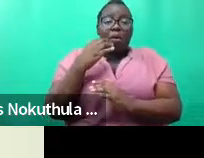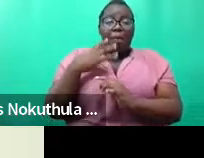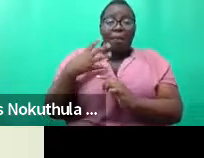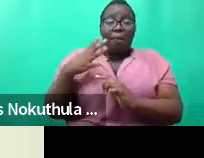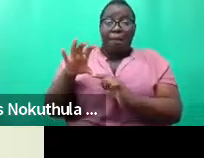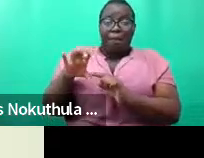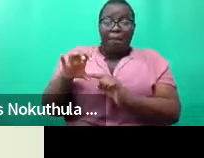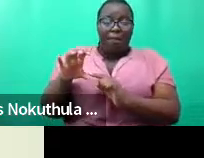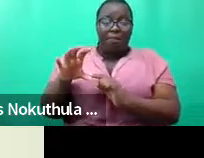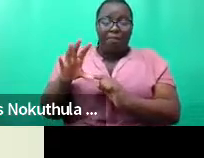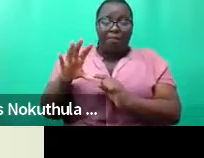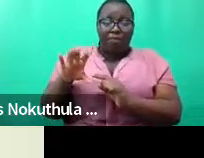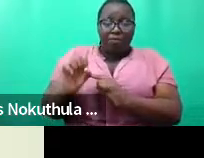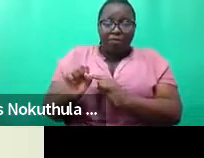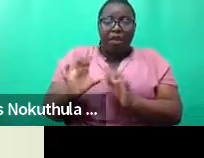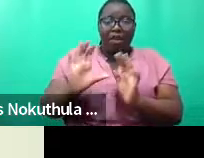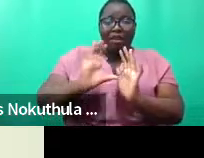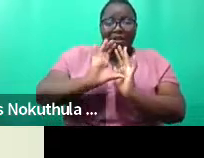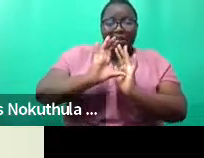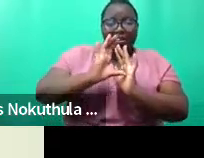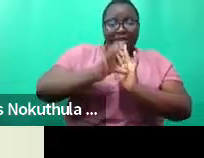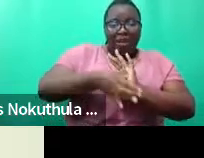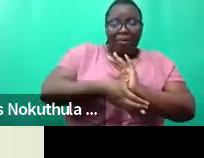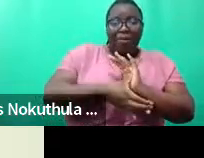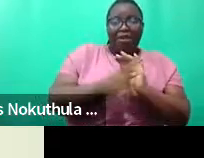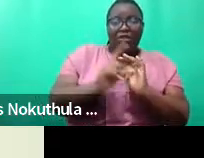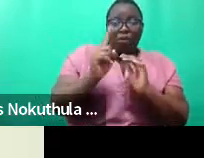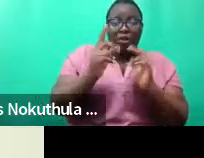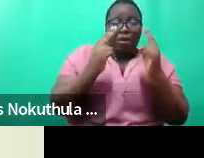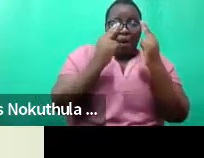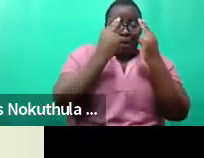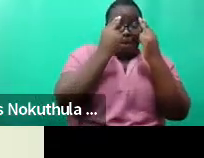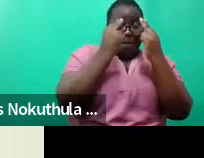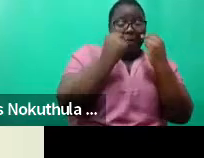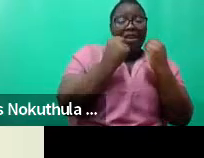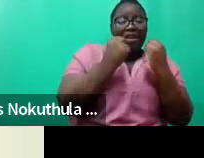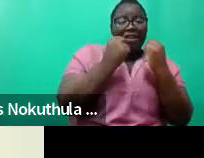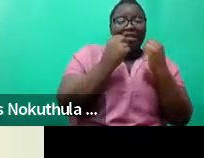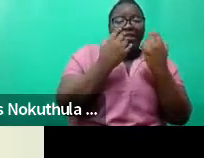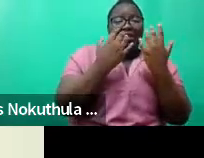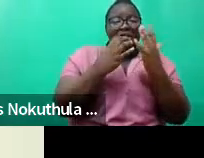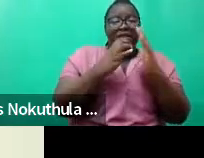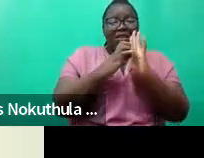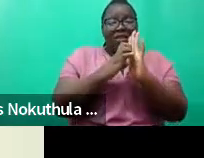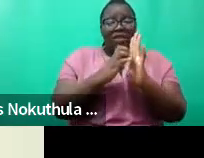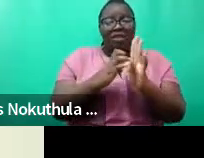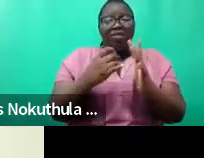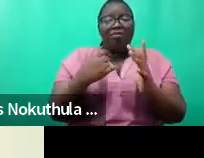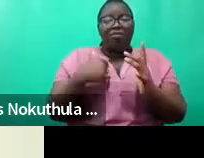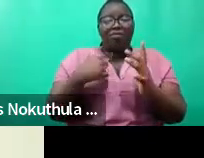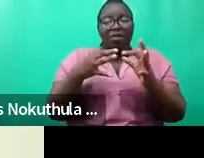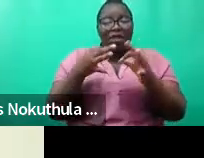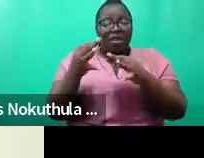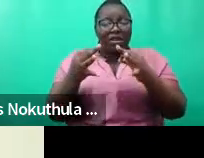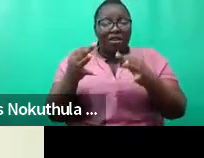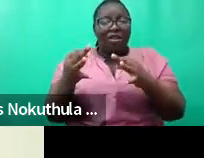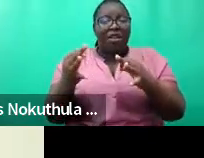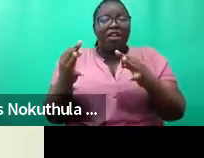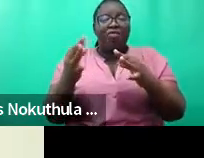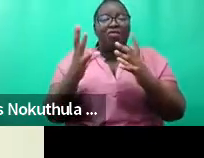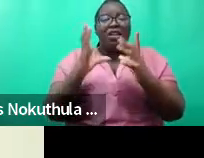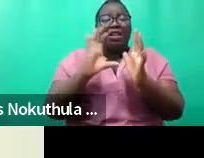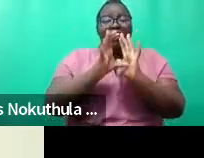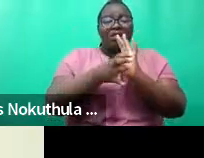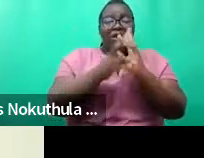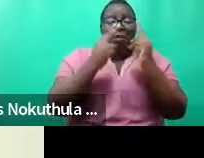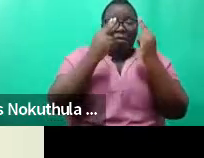of disability blindness, right? Let me explain what we mean by disability blindness.